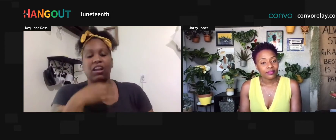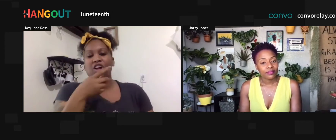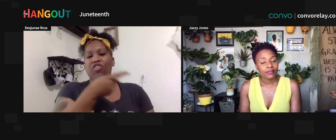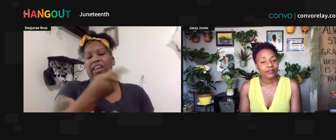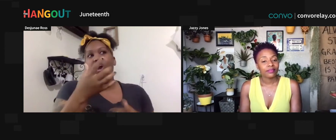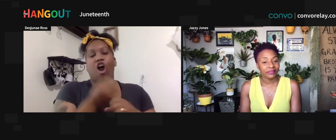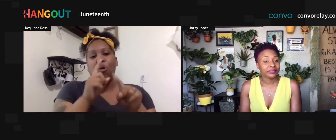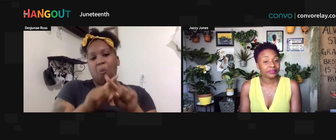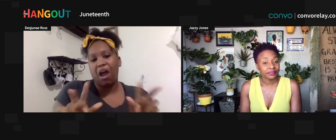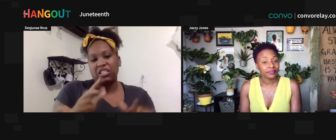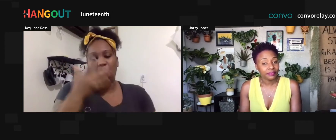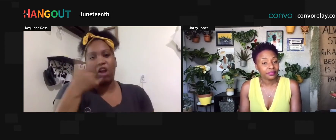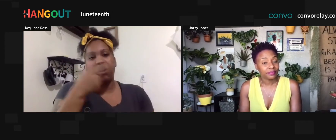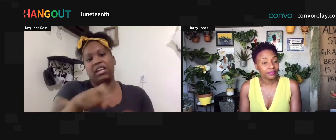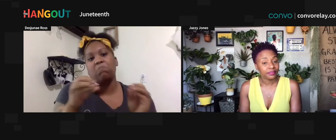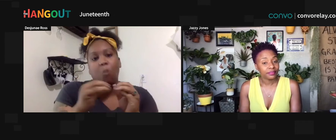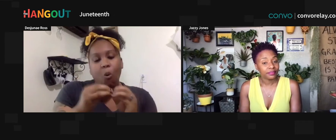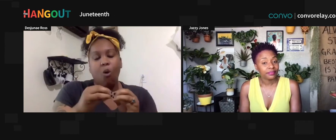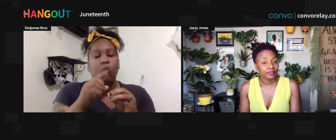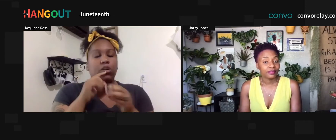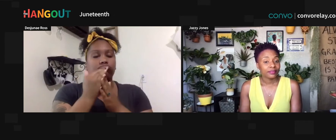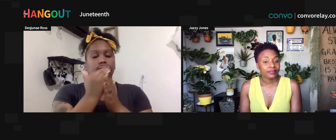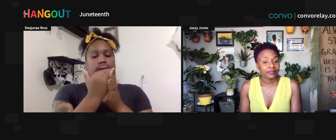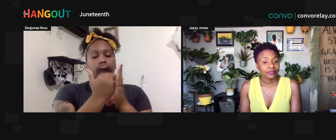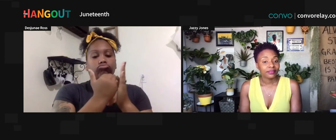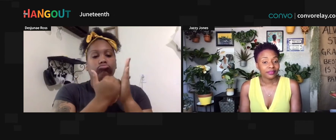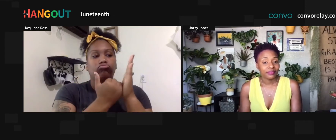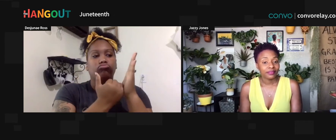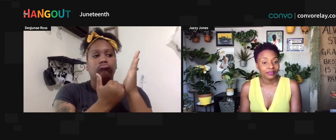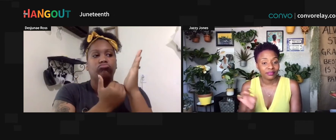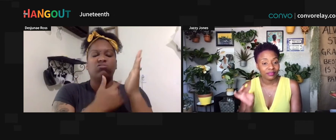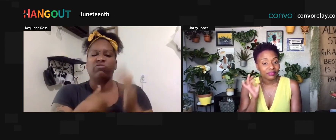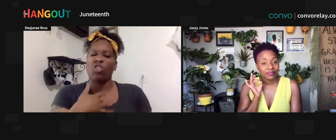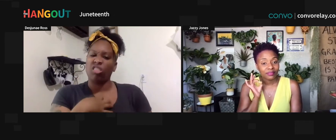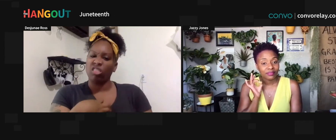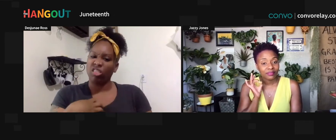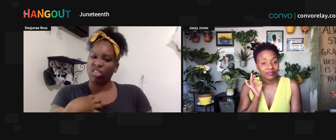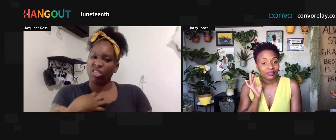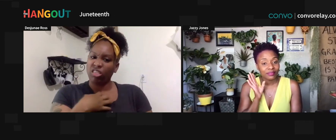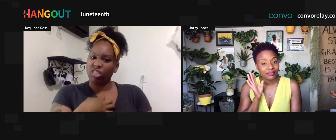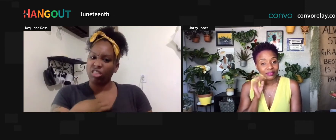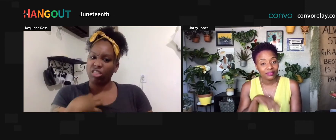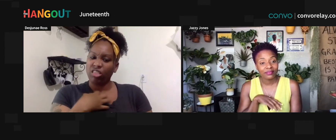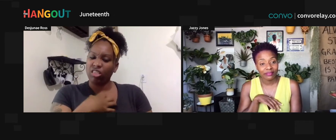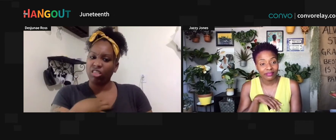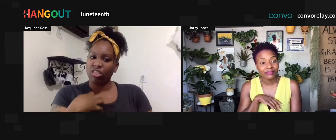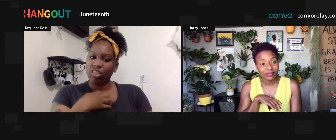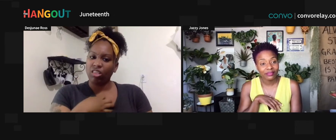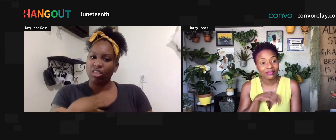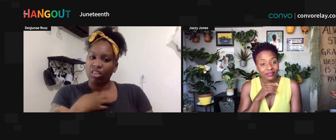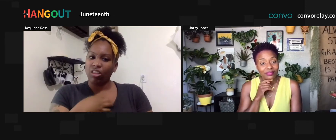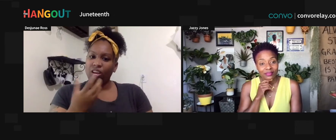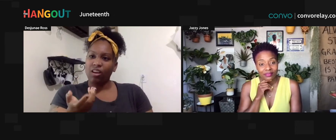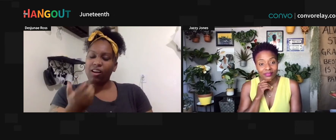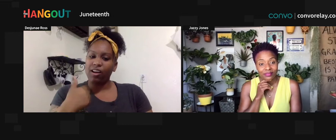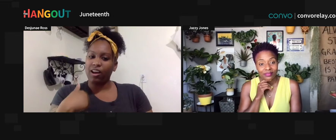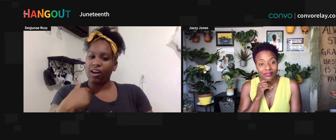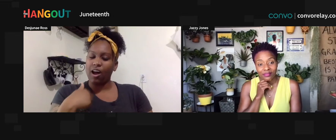more spotlight on them? They're just complaining. They already have Kwanzaa. And I was reading the comments in